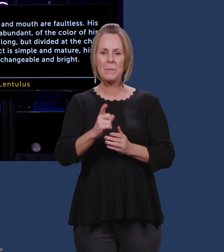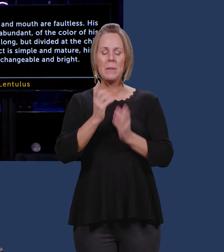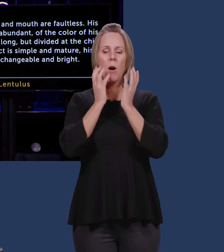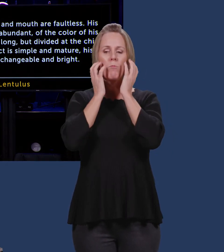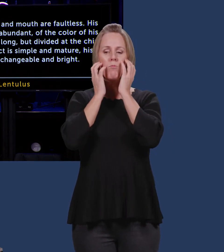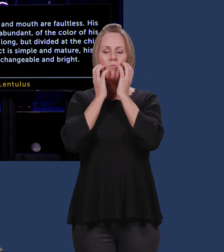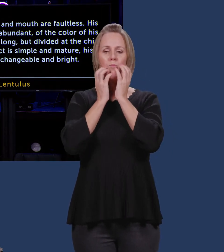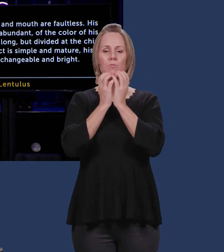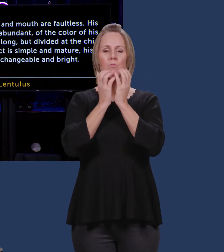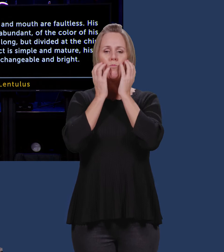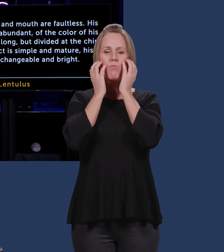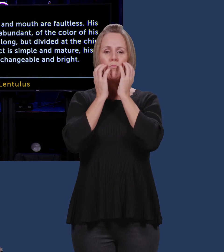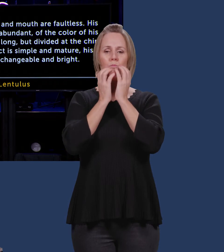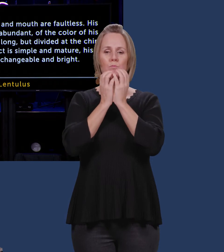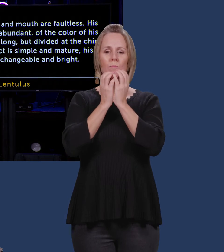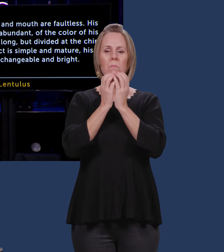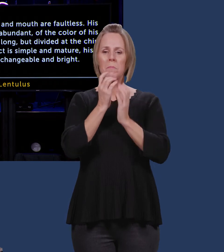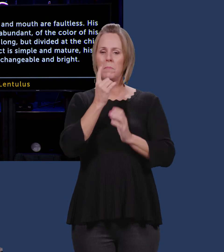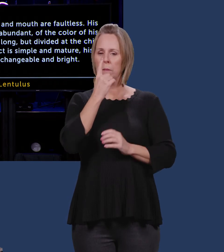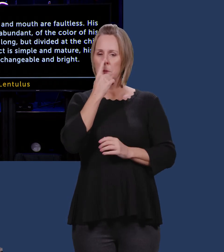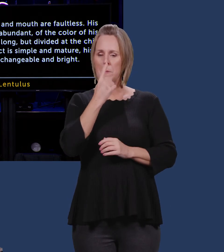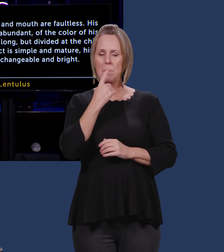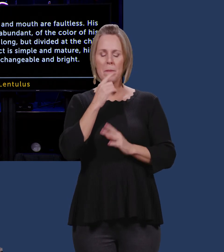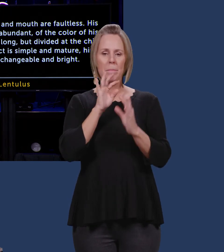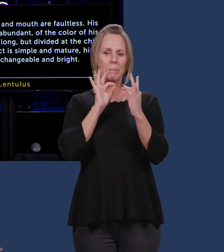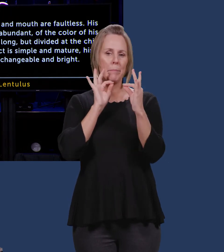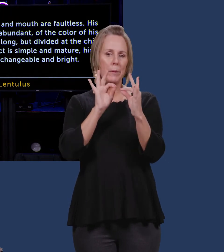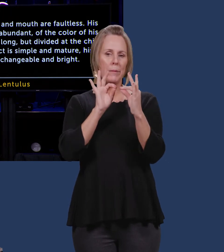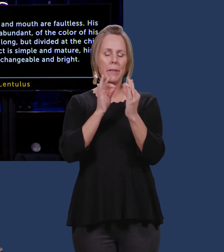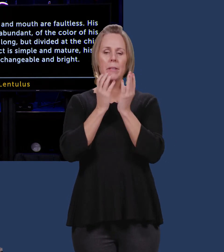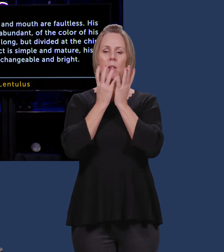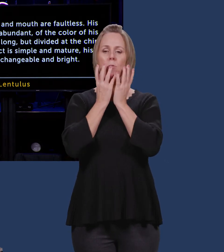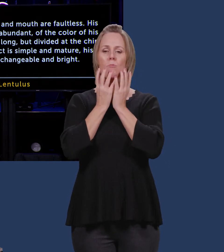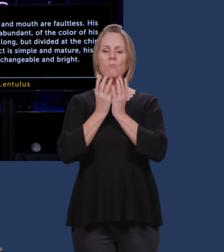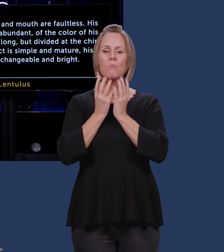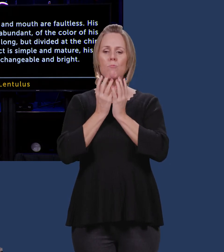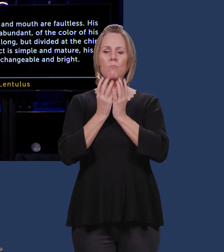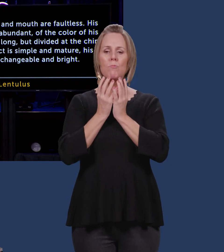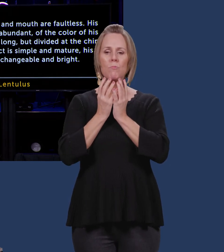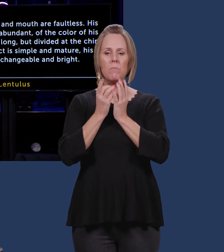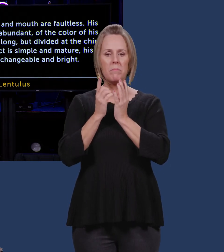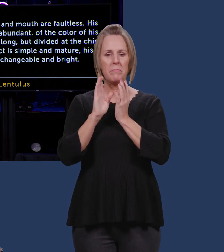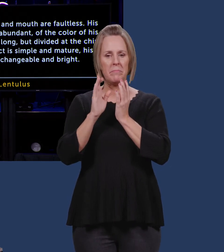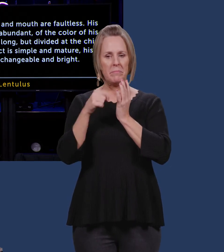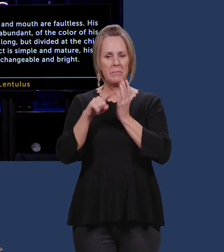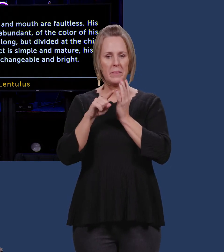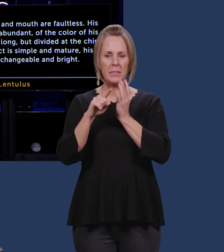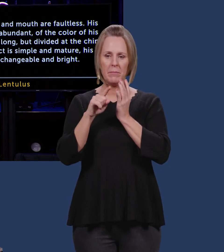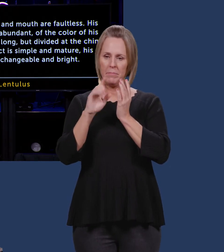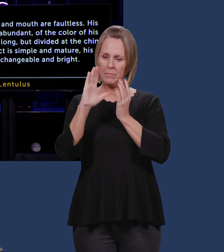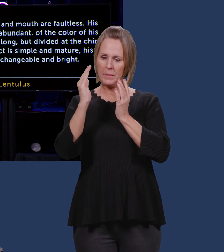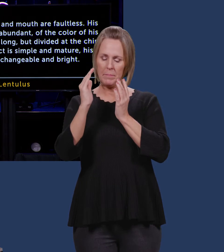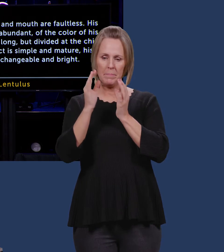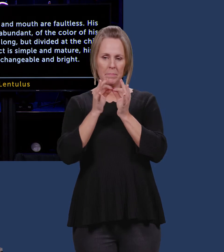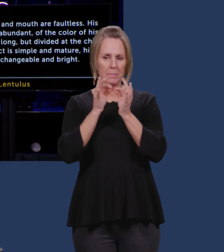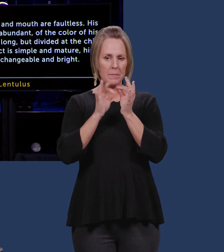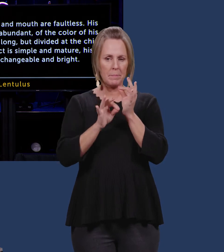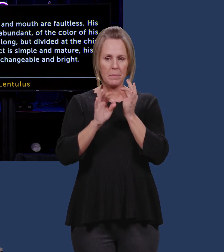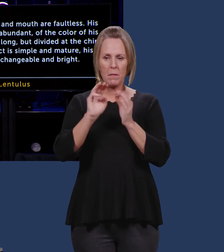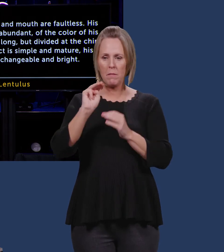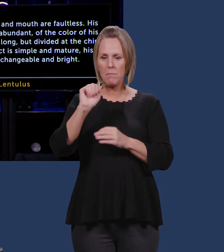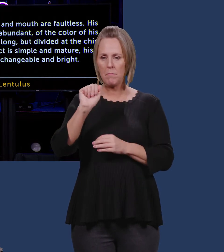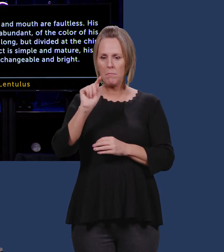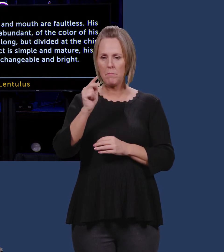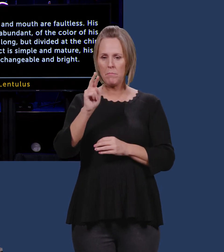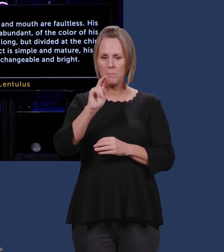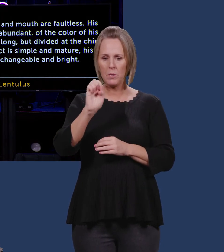abundant of the color of his hair, not long but divided at the chin. His aspect is simple and mature. His eyes are changeable